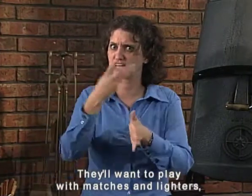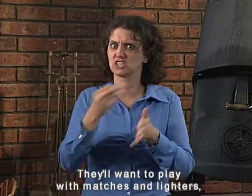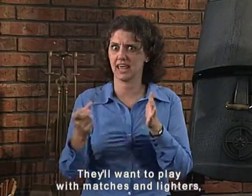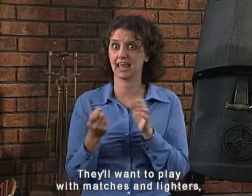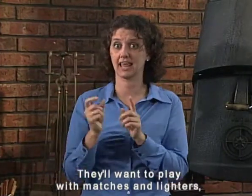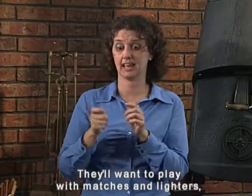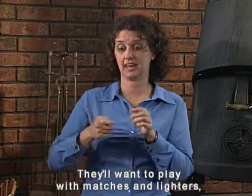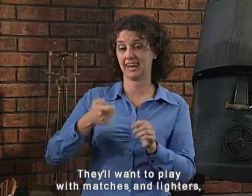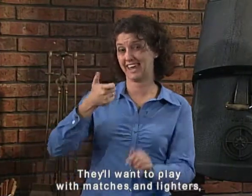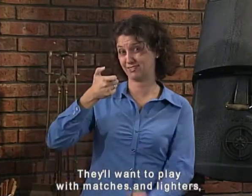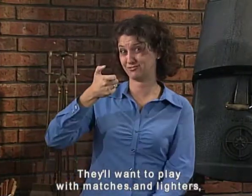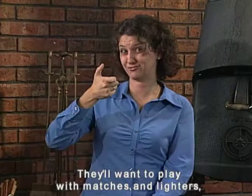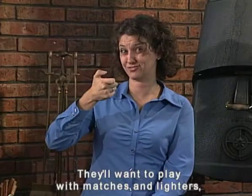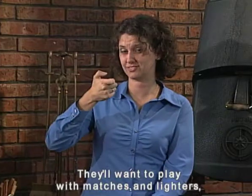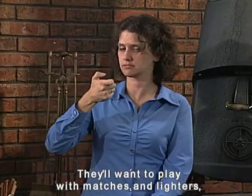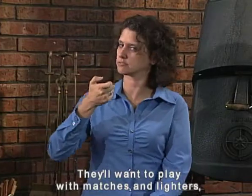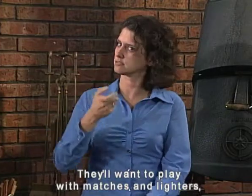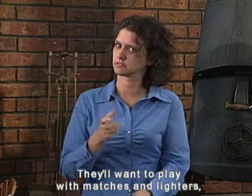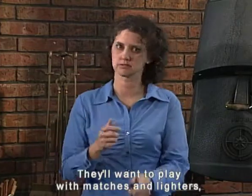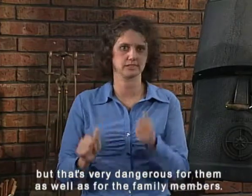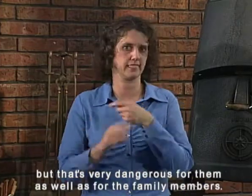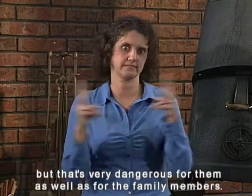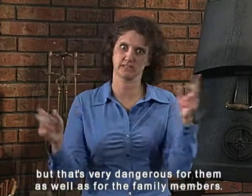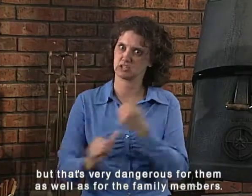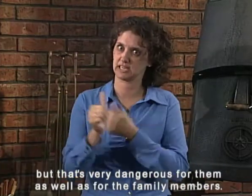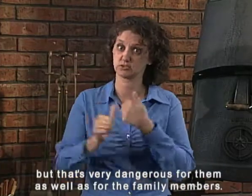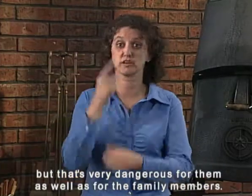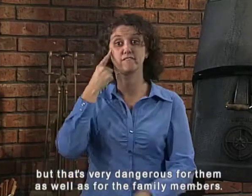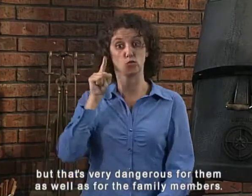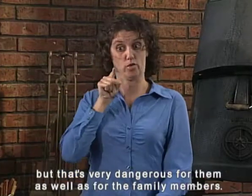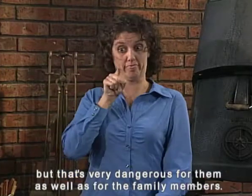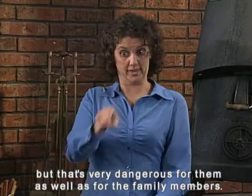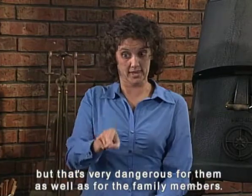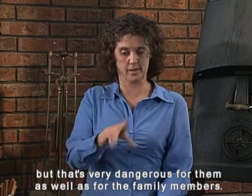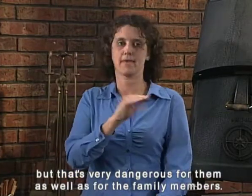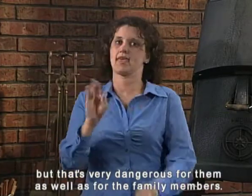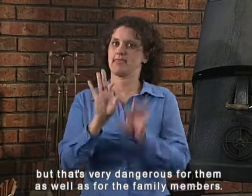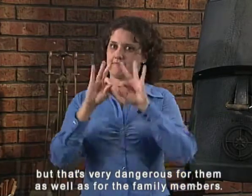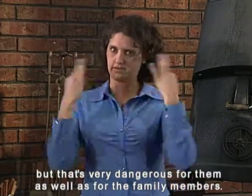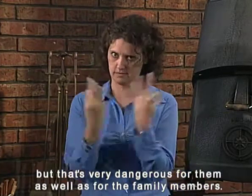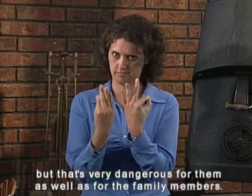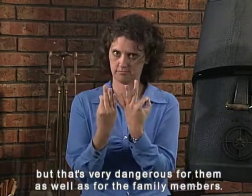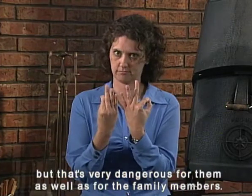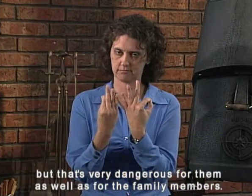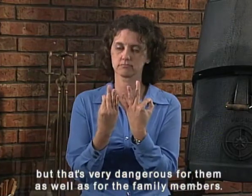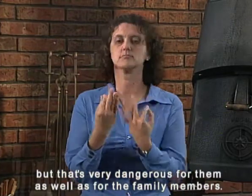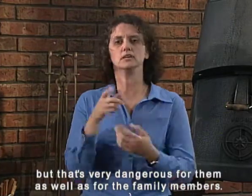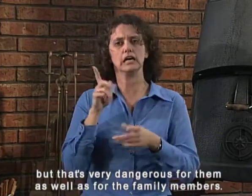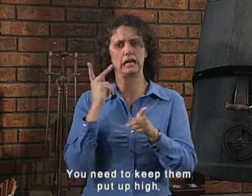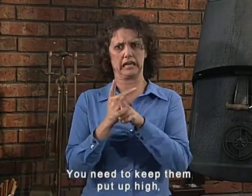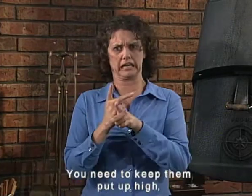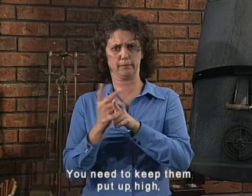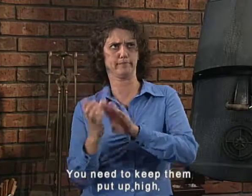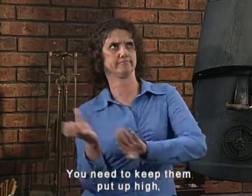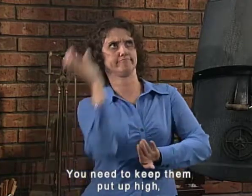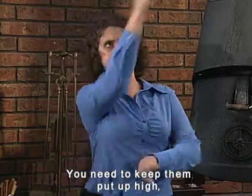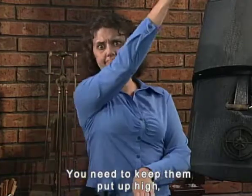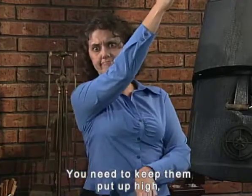matches and lighters. But that's very dangerous for them as well as for the family members. You need to keep them put up